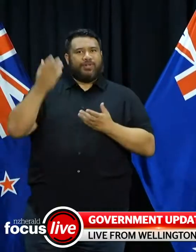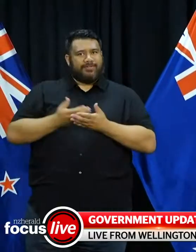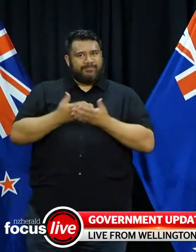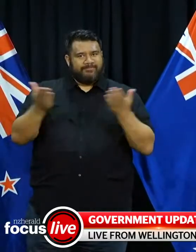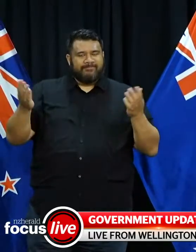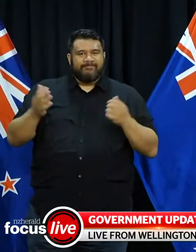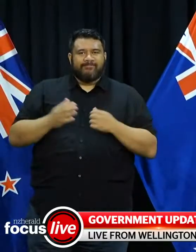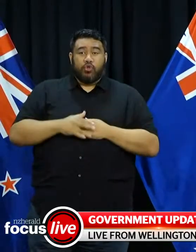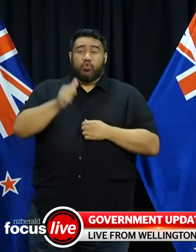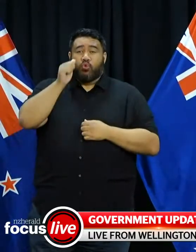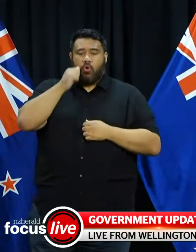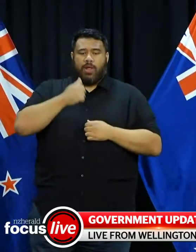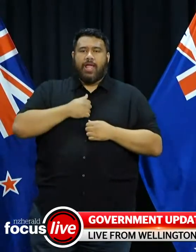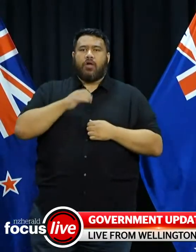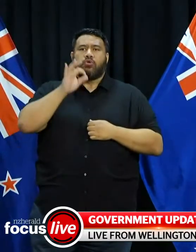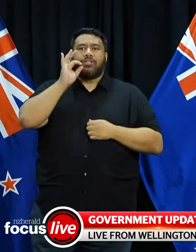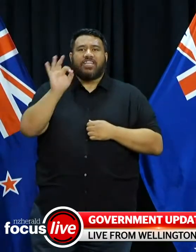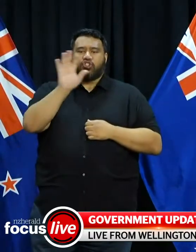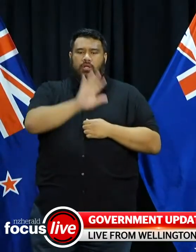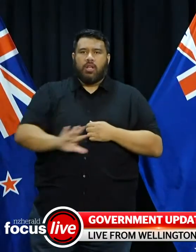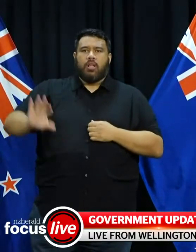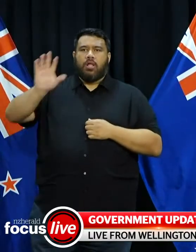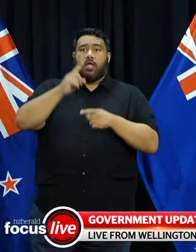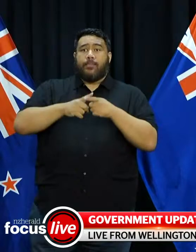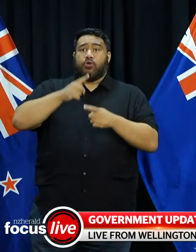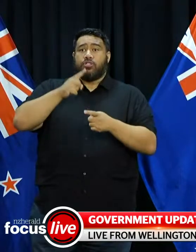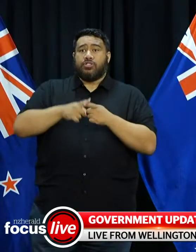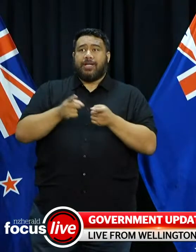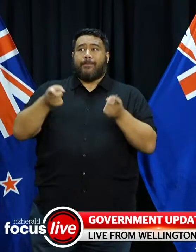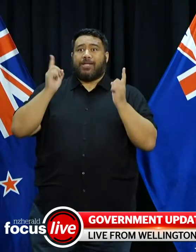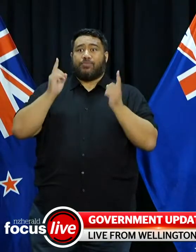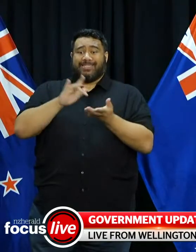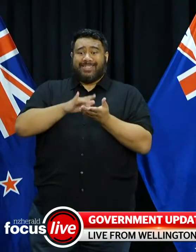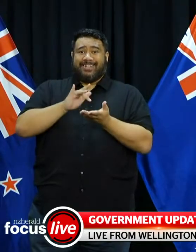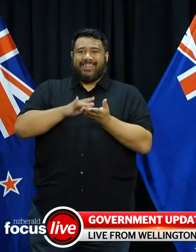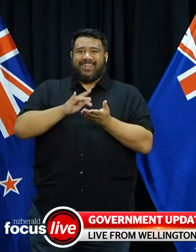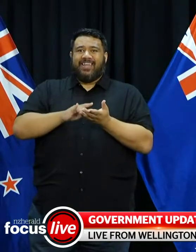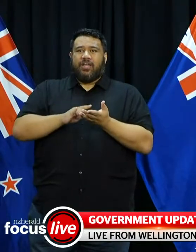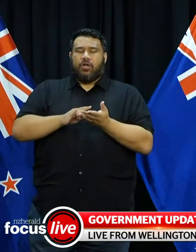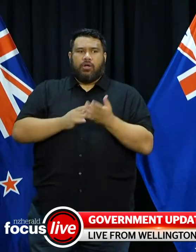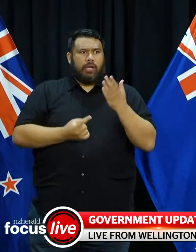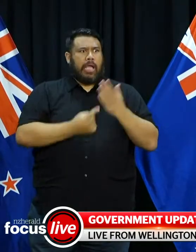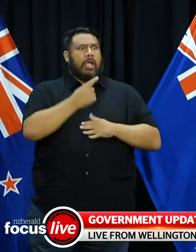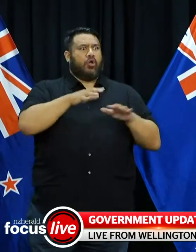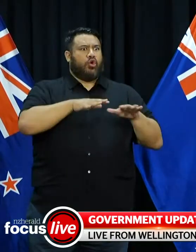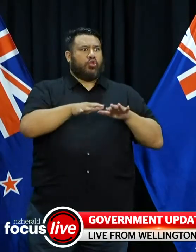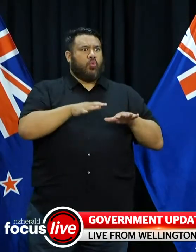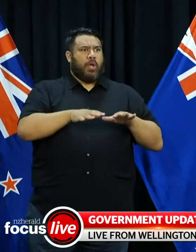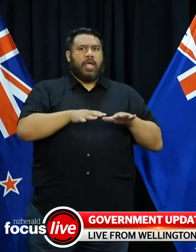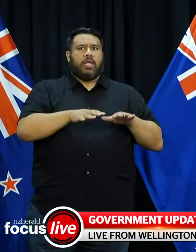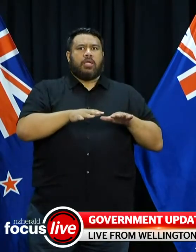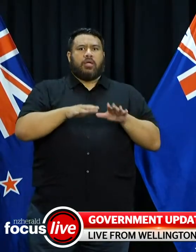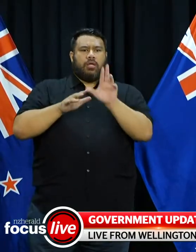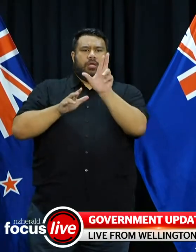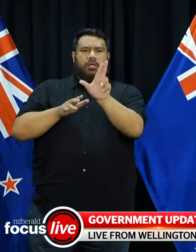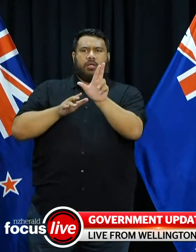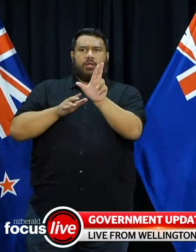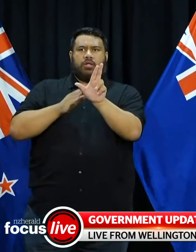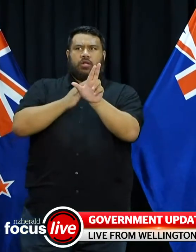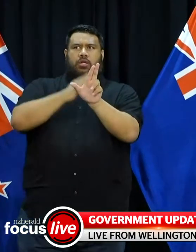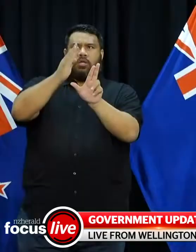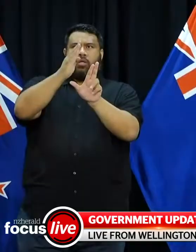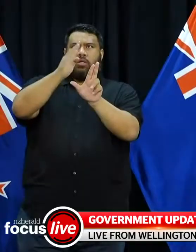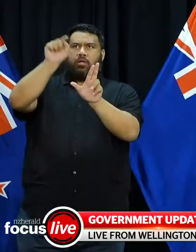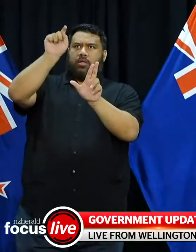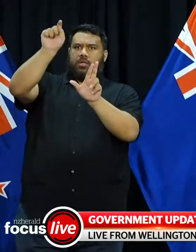you are aware, the National Emergency Management Agency issued a tsunami warning this morning following a magnitude 8.1 earthquake northeast of New Zealand near